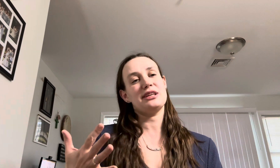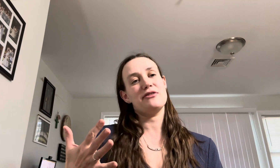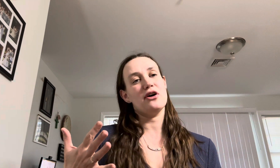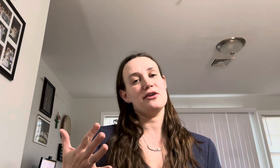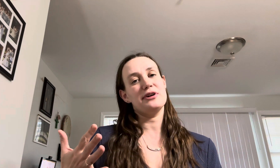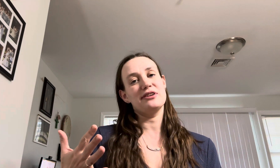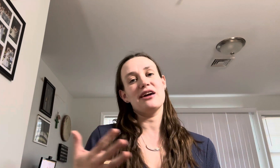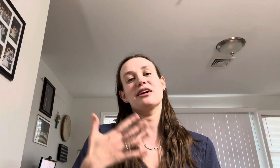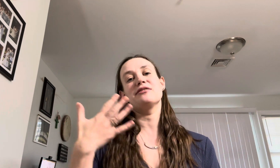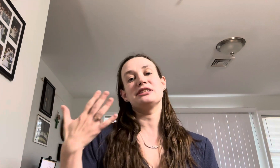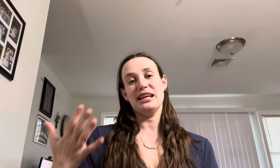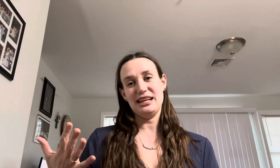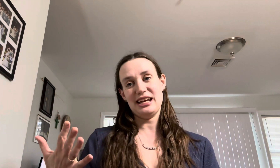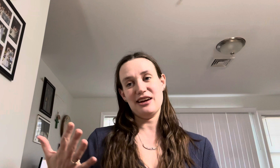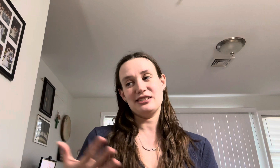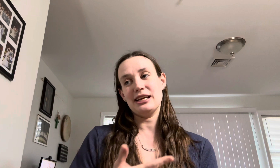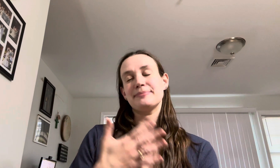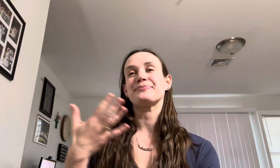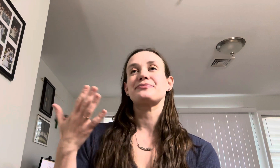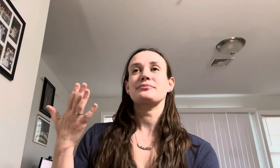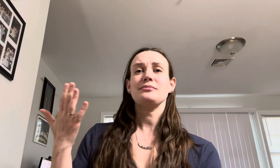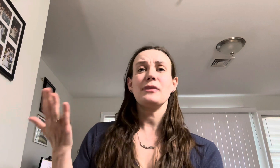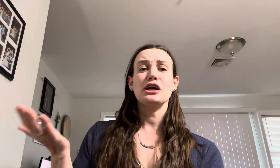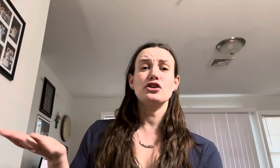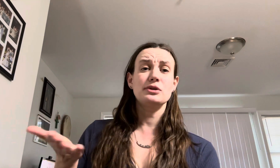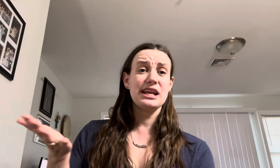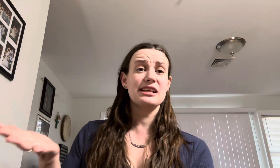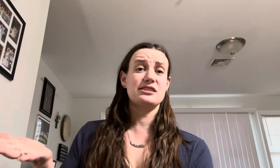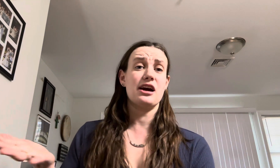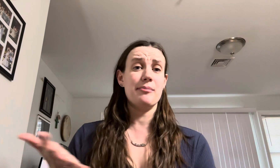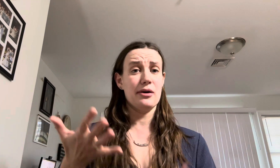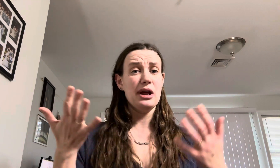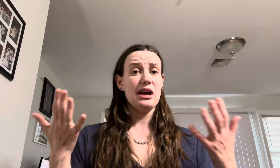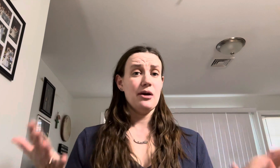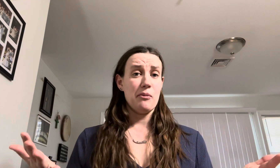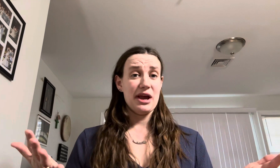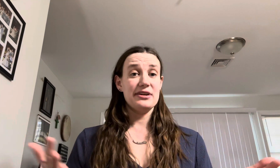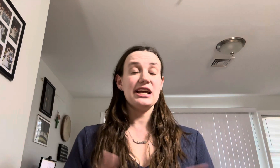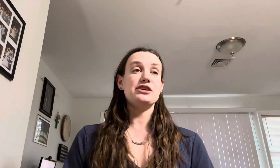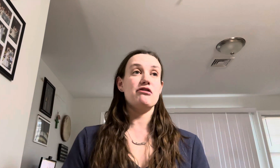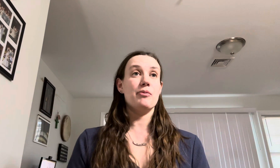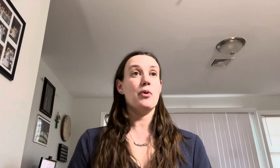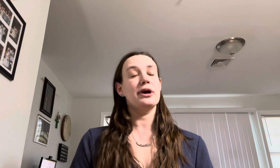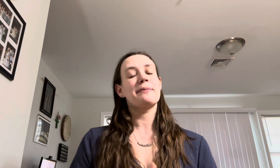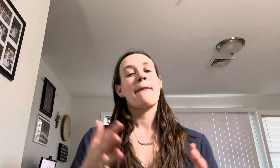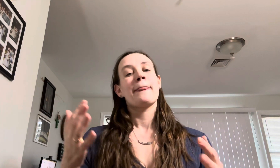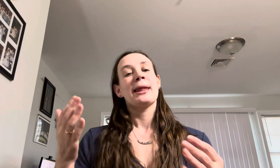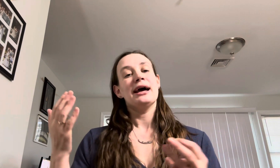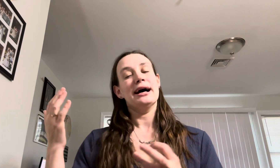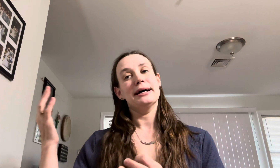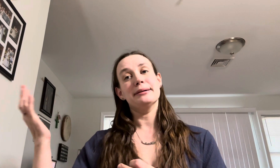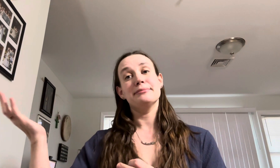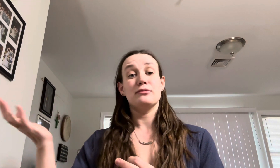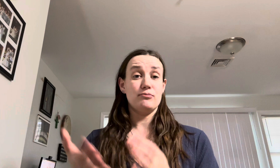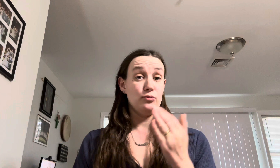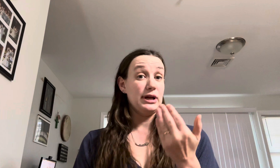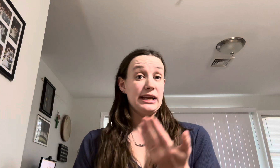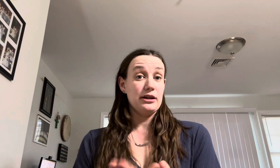and hard of hearing caregivers in a daycare setting. So today let's talk about when we have an injury report. We use a